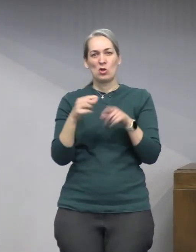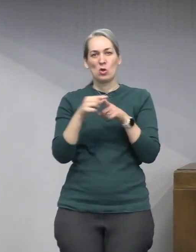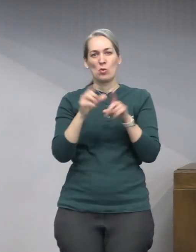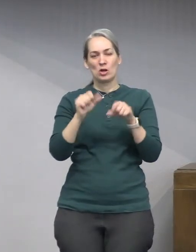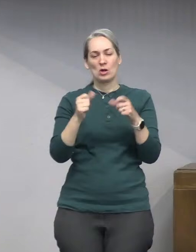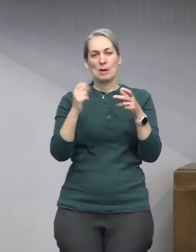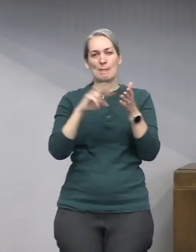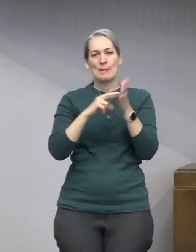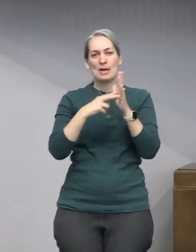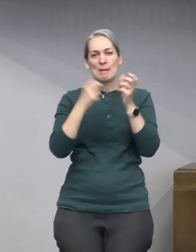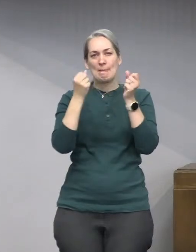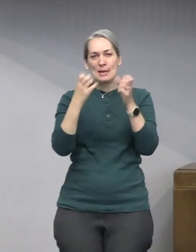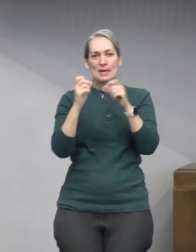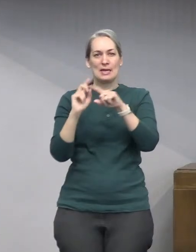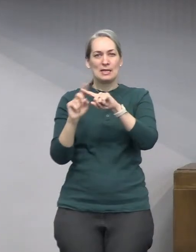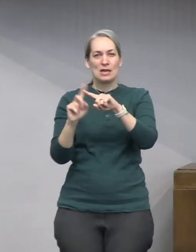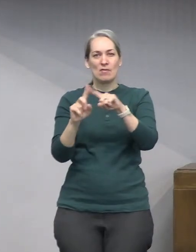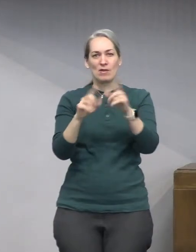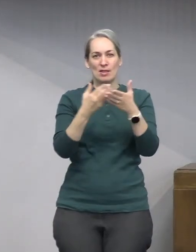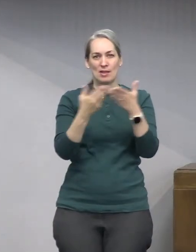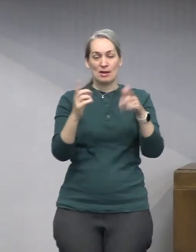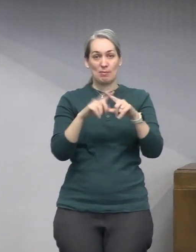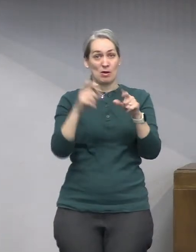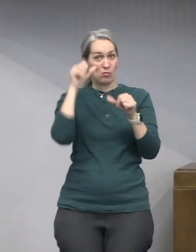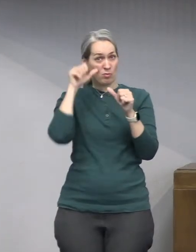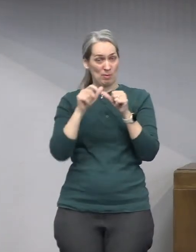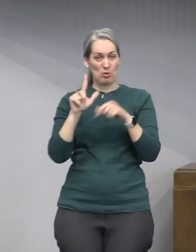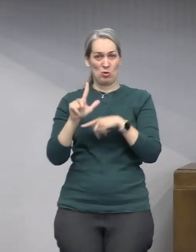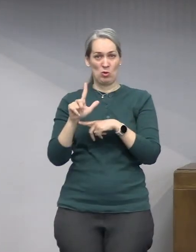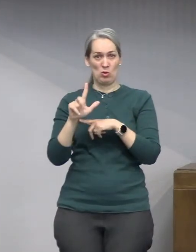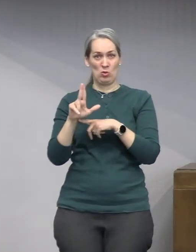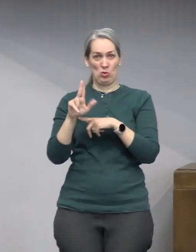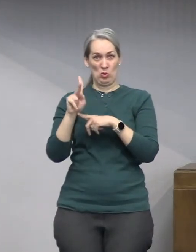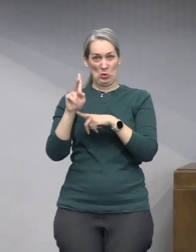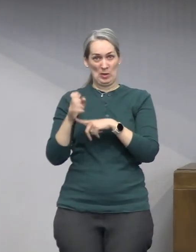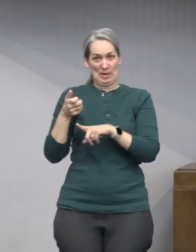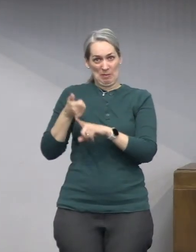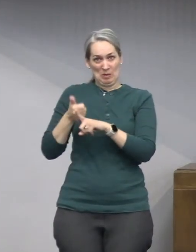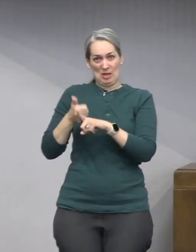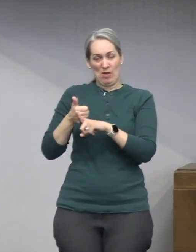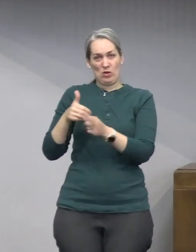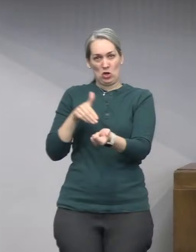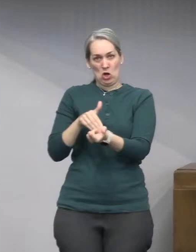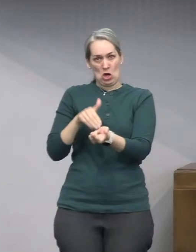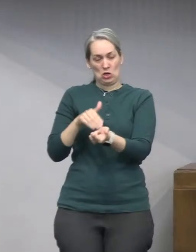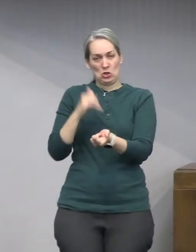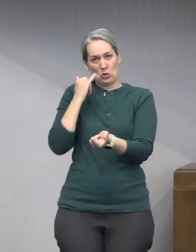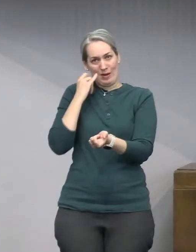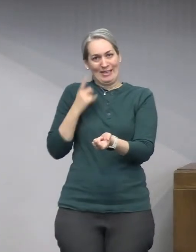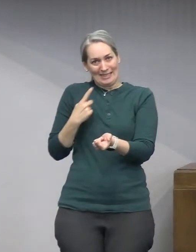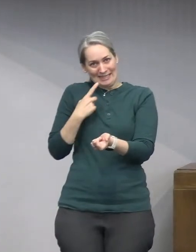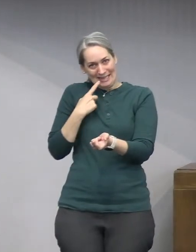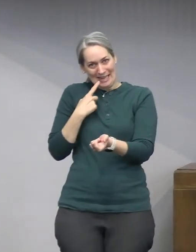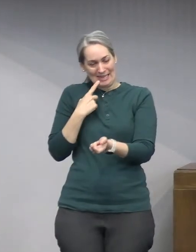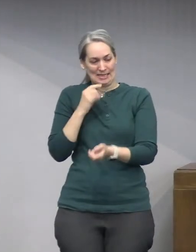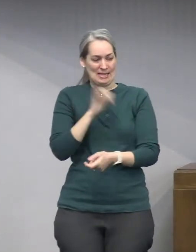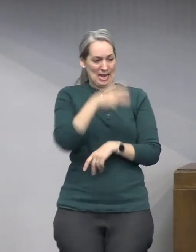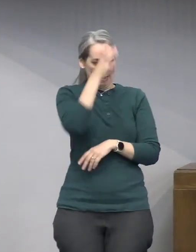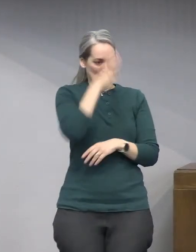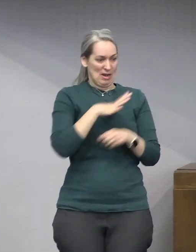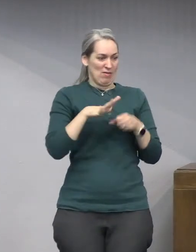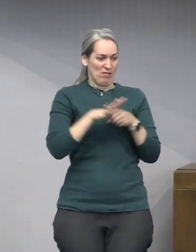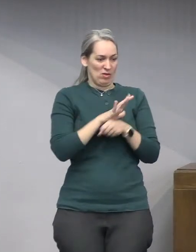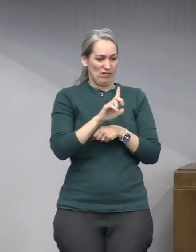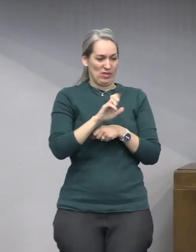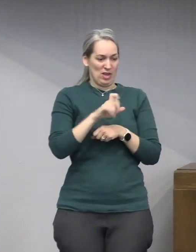but remember, Luke is a doctor. And so when he says he was full of leprosy, we're intended to see that this man didn't